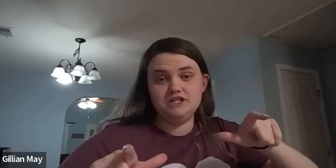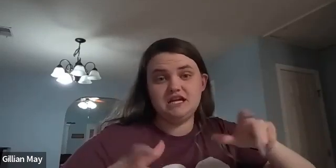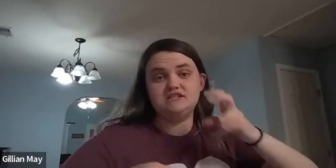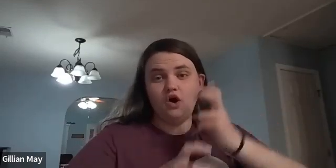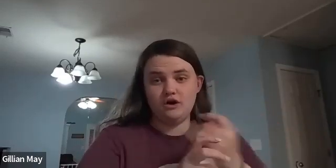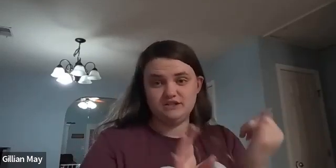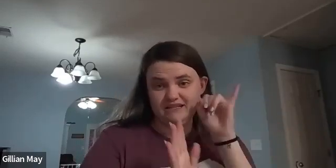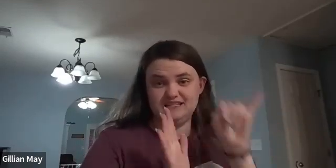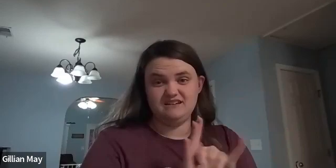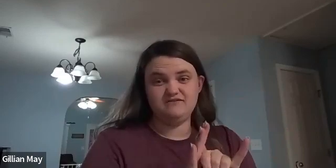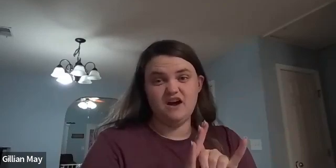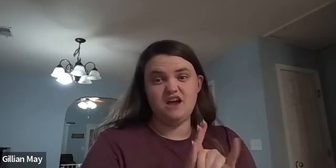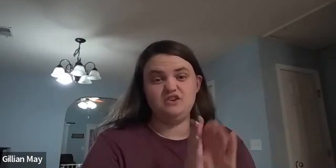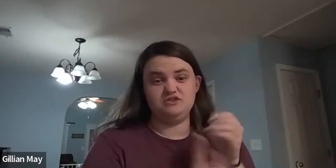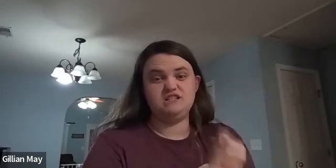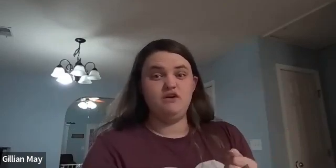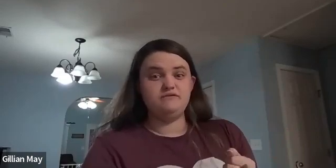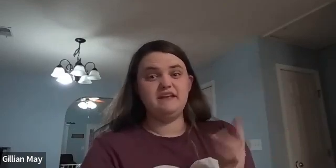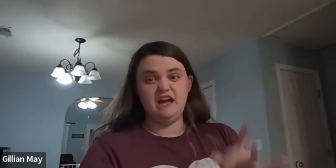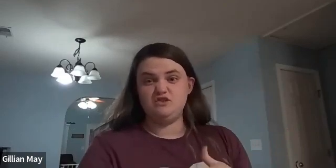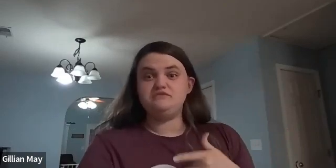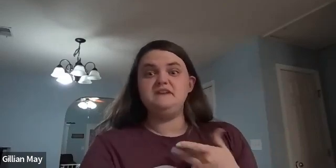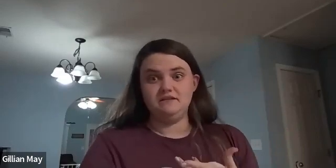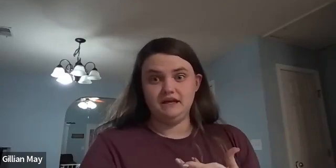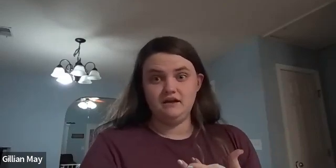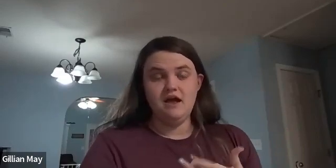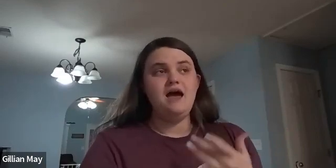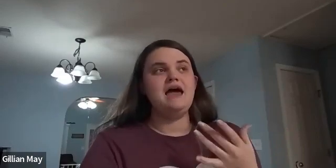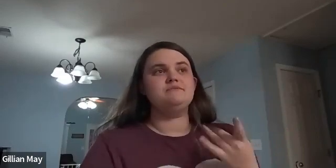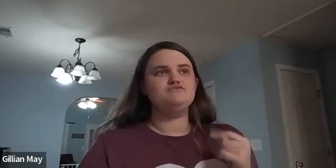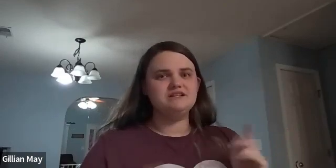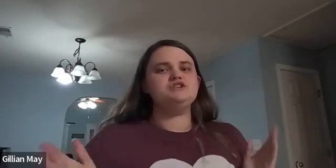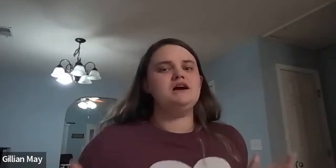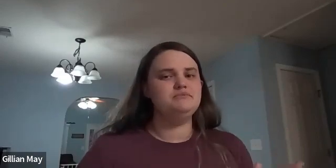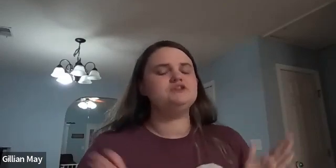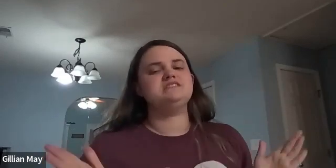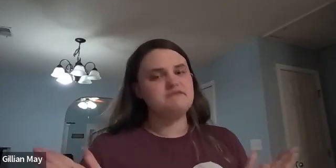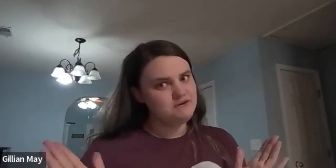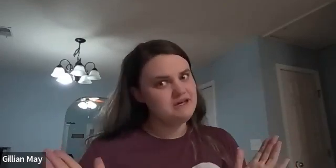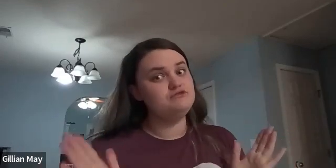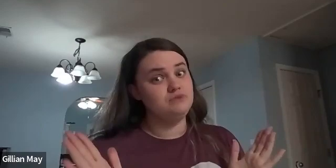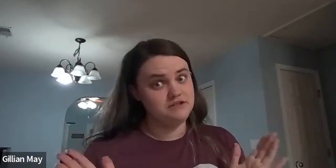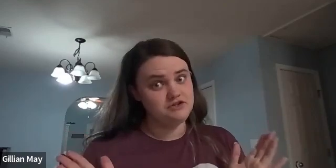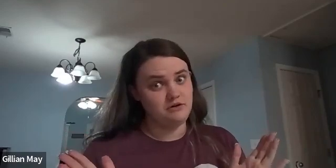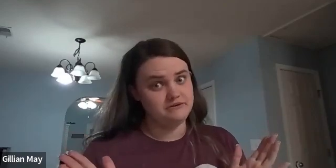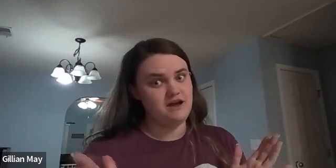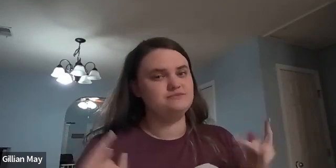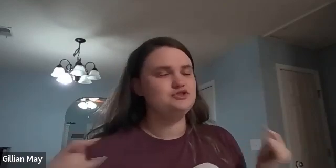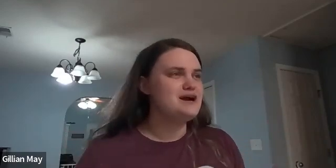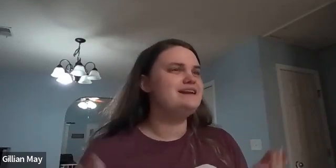it's hard to identify yourself and like how you're feeling. And I've been really trying to push because I have a few kids who really struggle with that. And I'm trying to